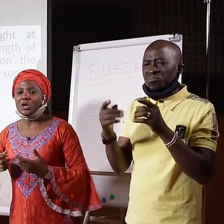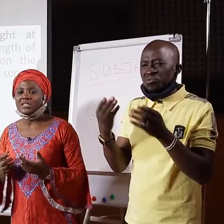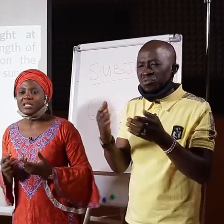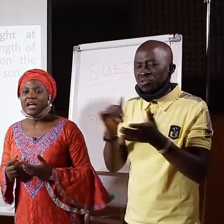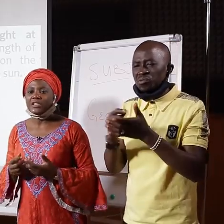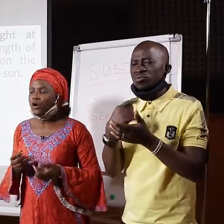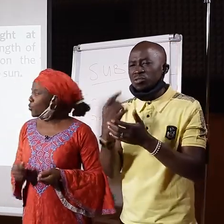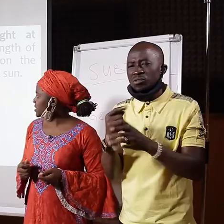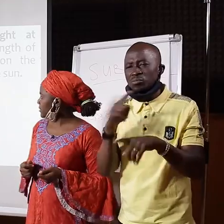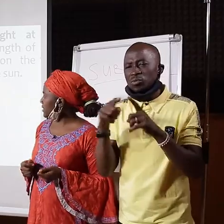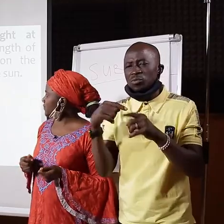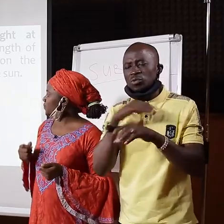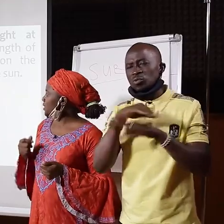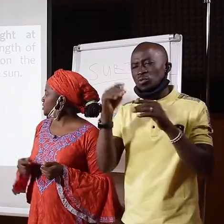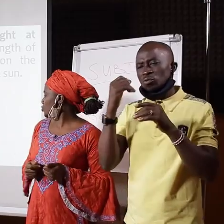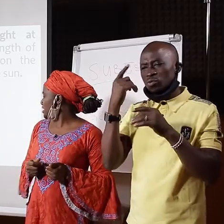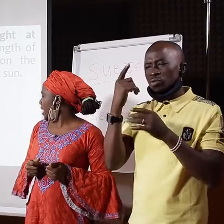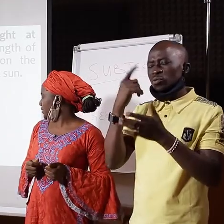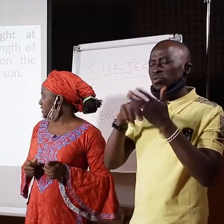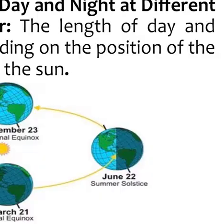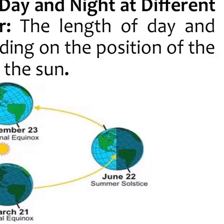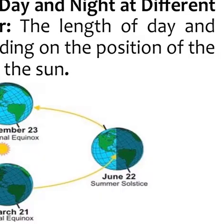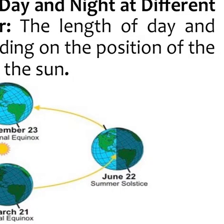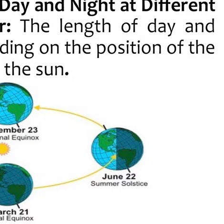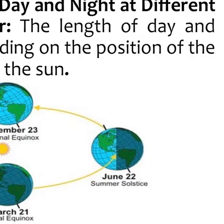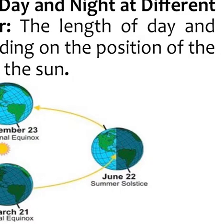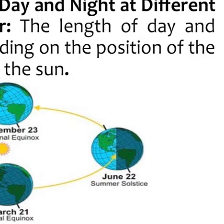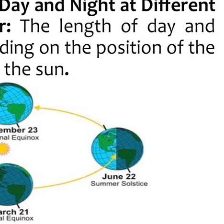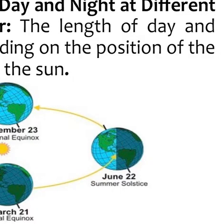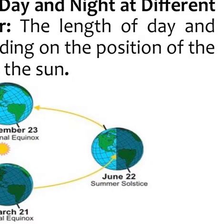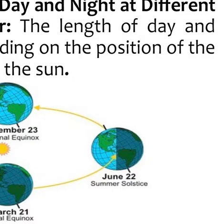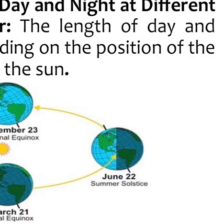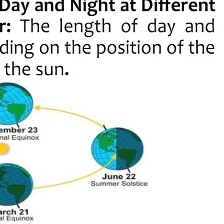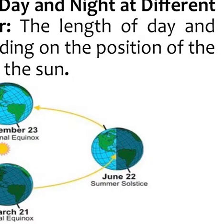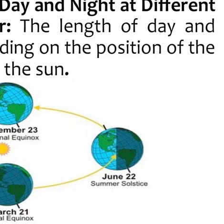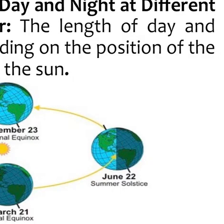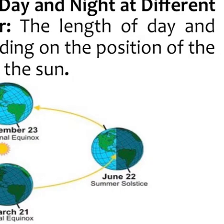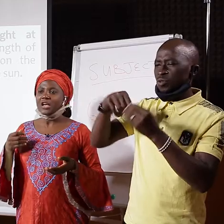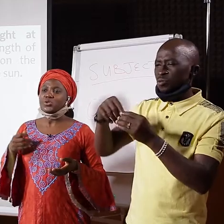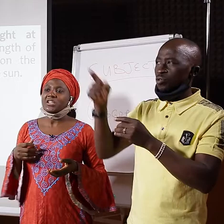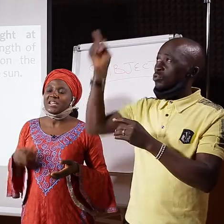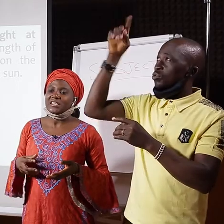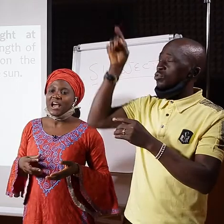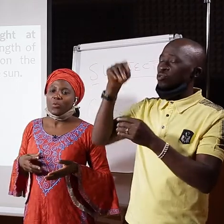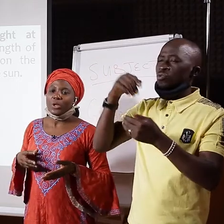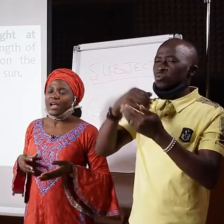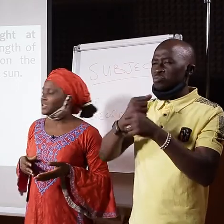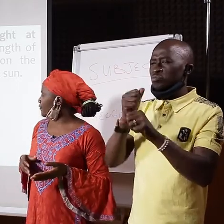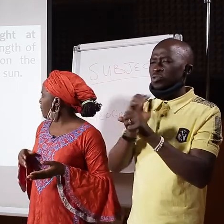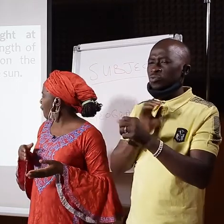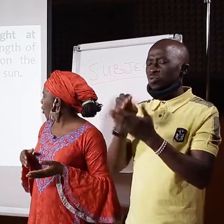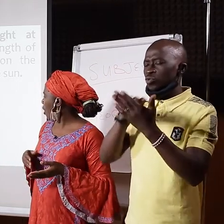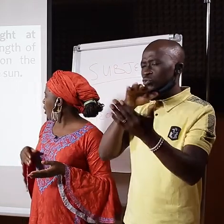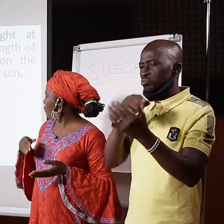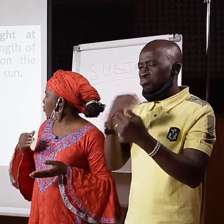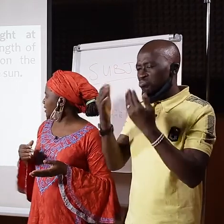really understand what it means. This is what happens. The earth moves around the sun. To make our study easier, we look at it